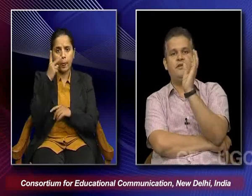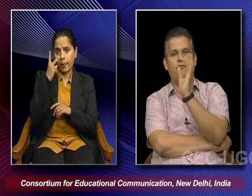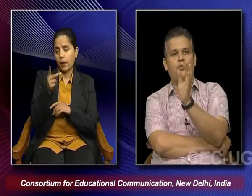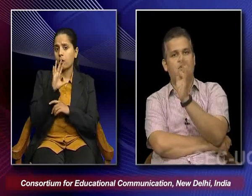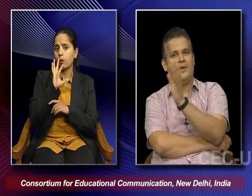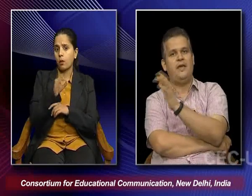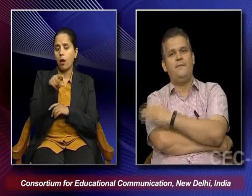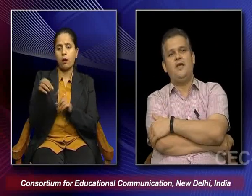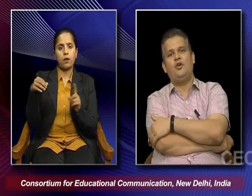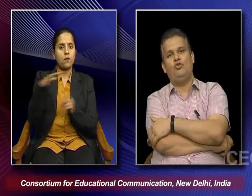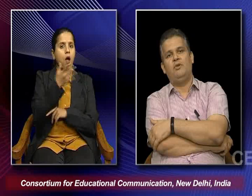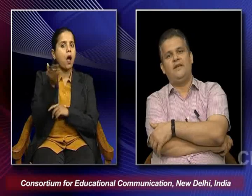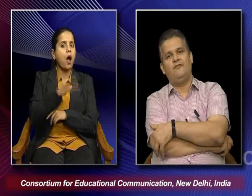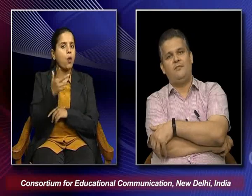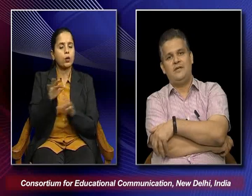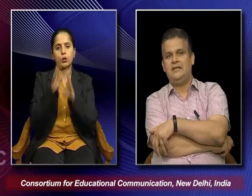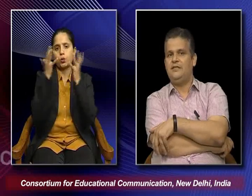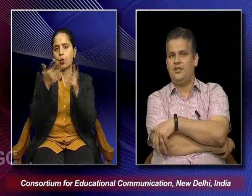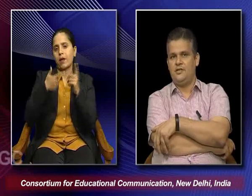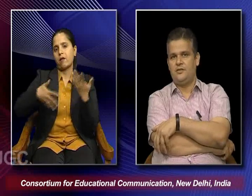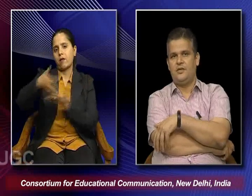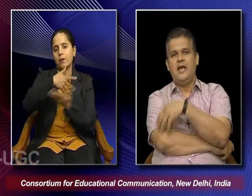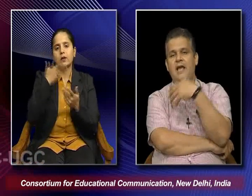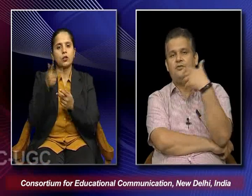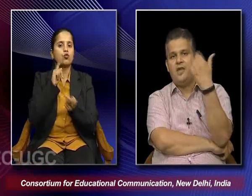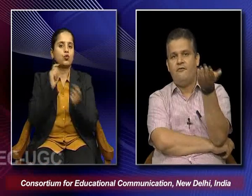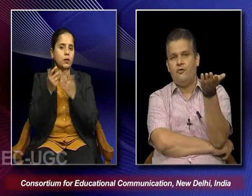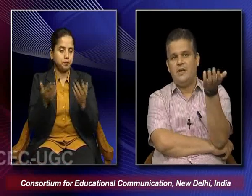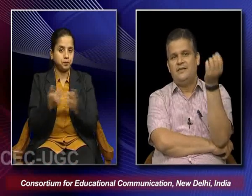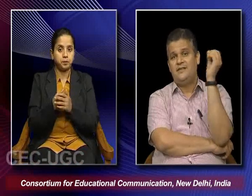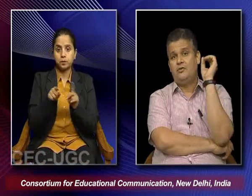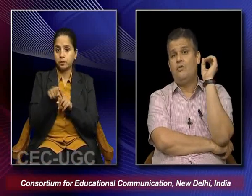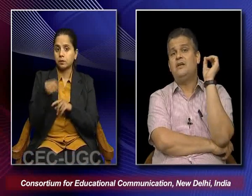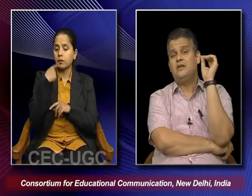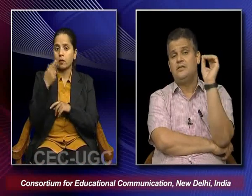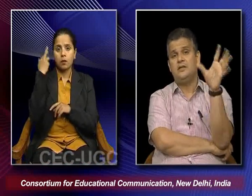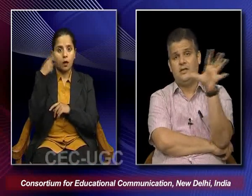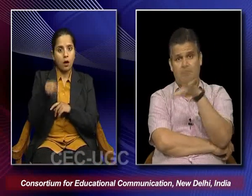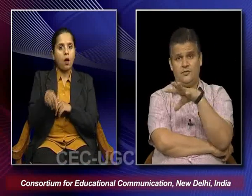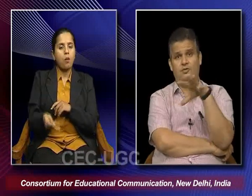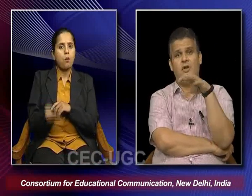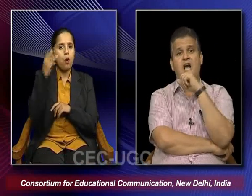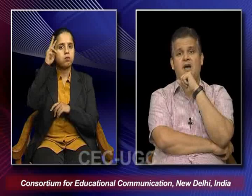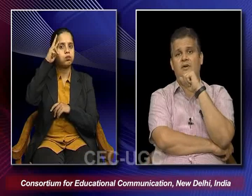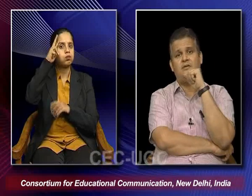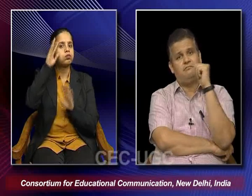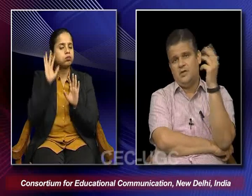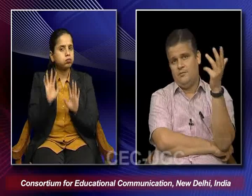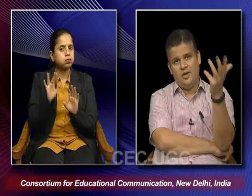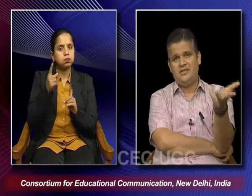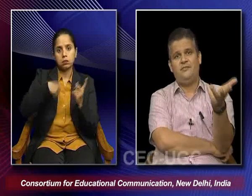actually influenced by global environmental changes. And so therefore there is a growing concern